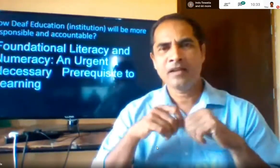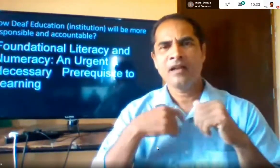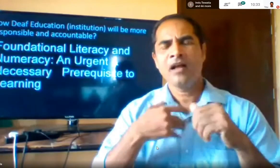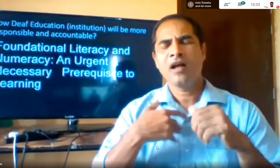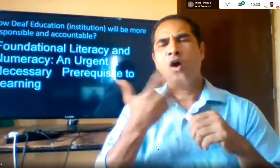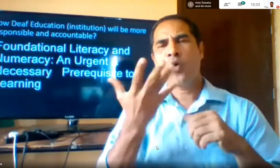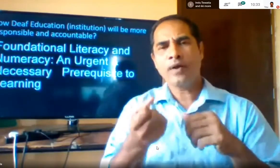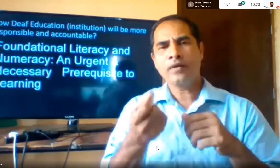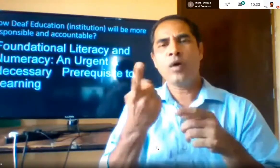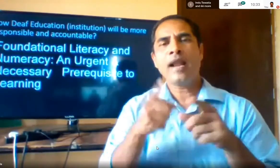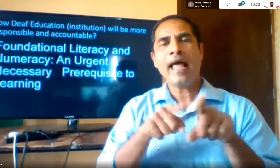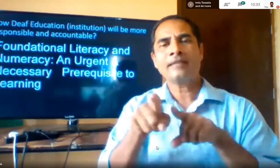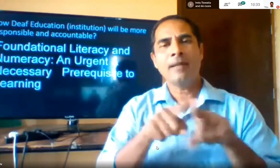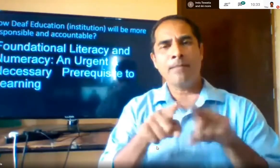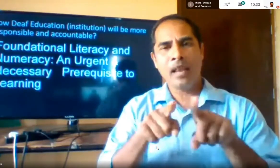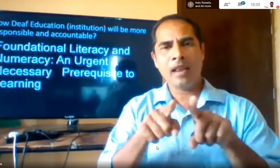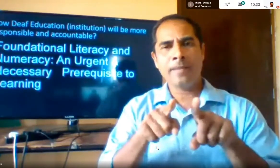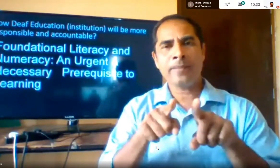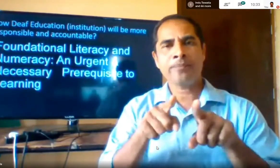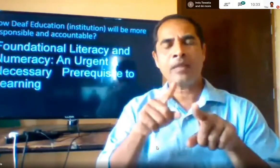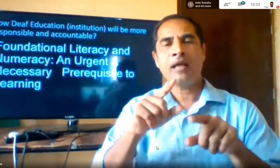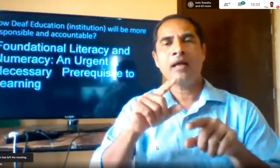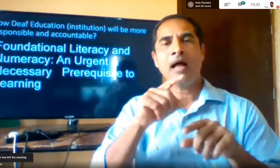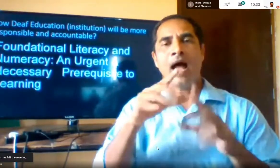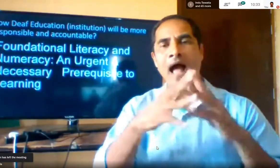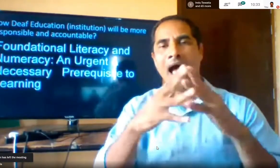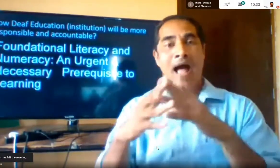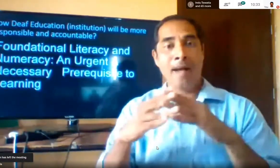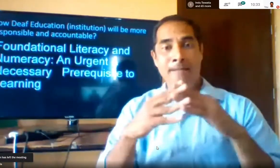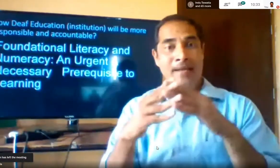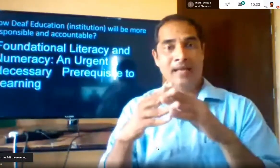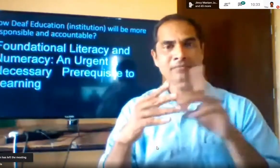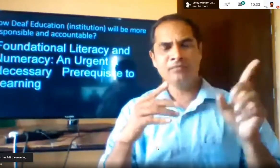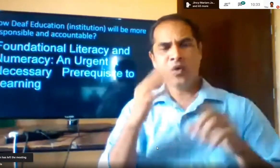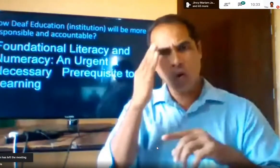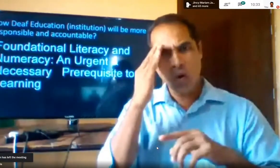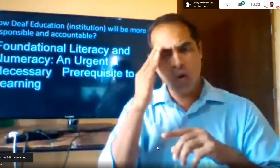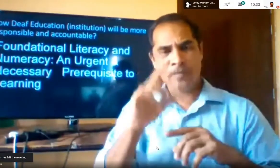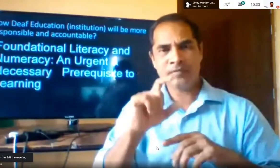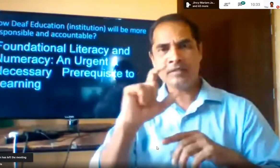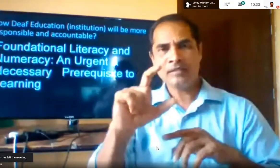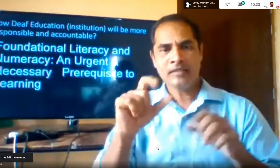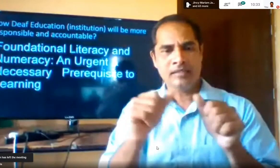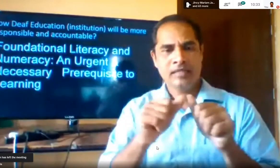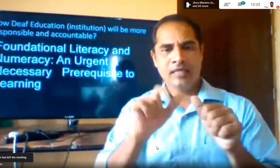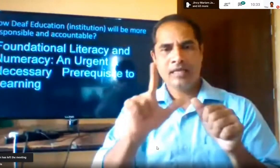The reading and writing skill will automatically develop. For example, in America, you